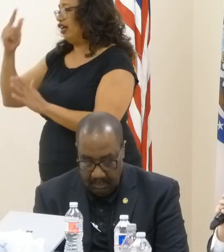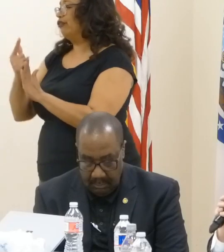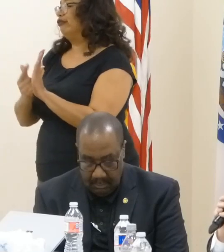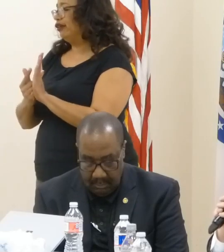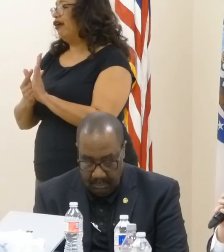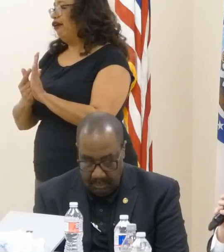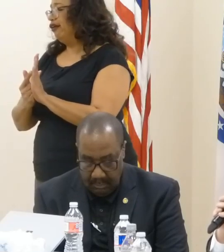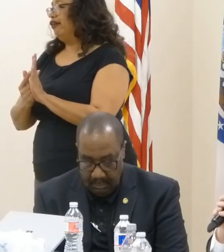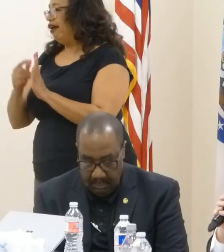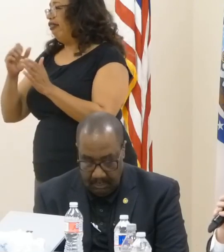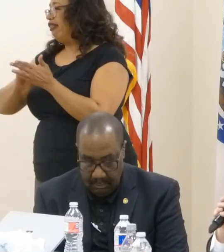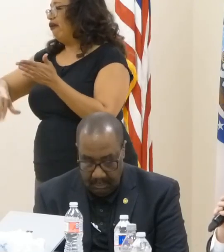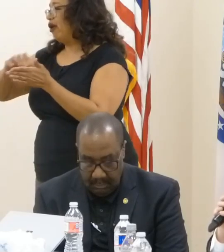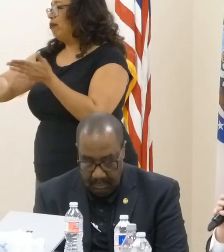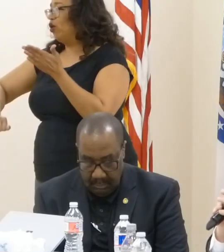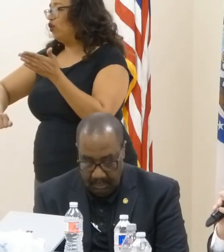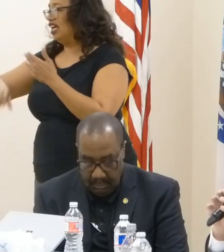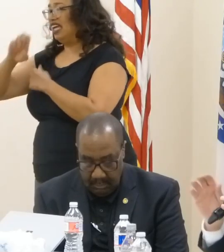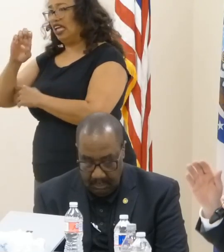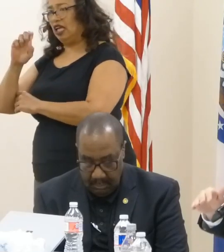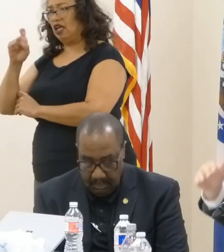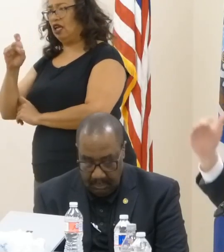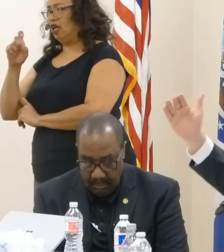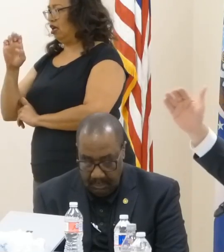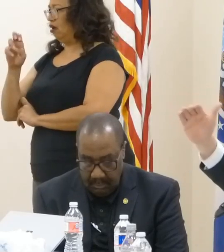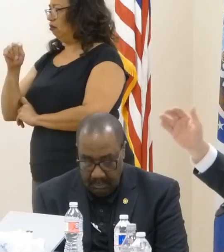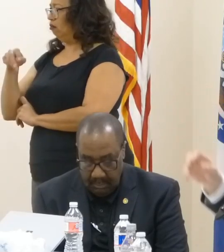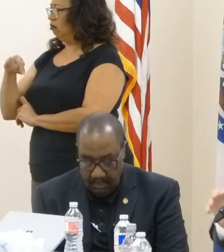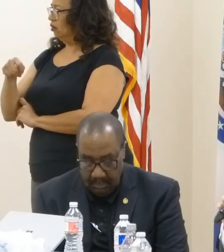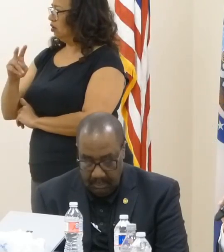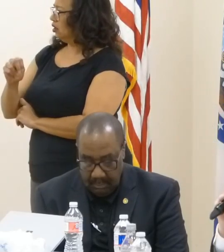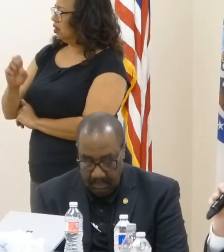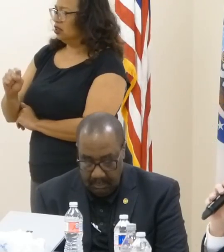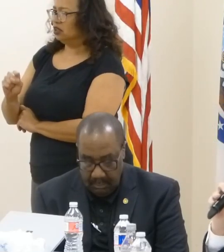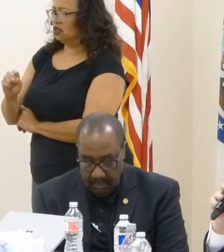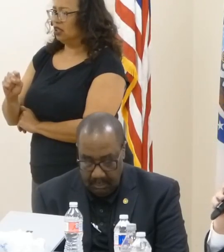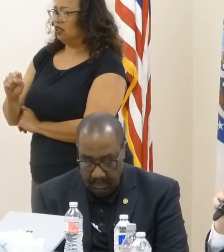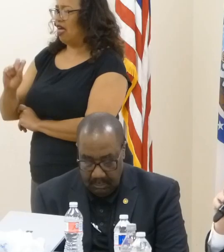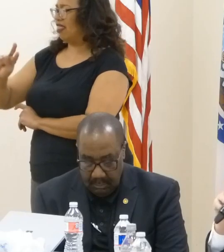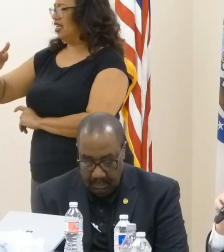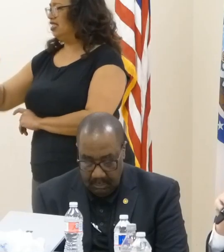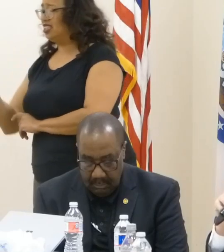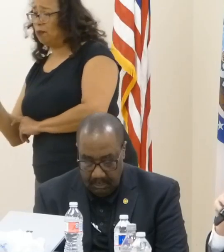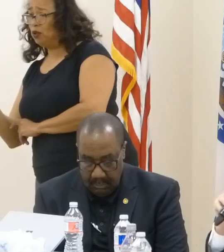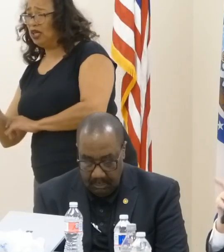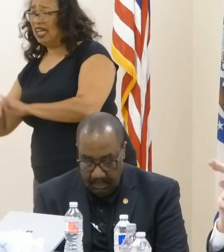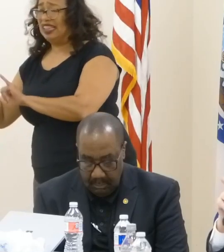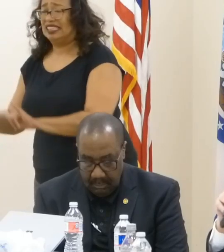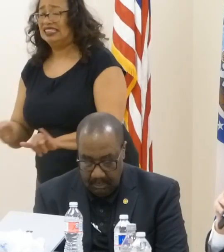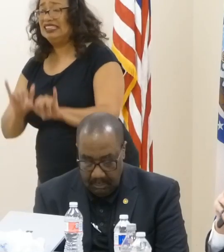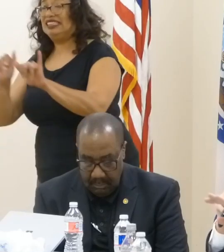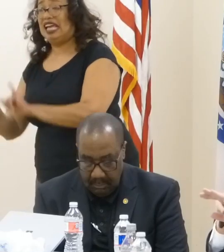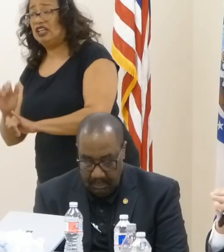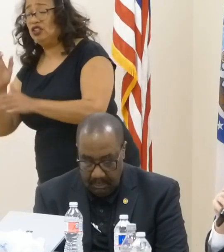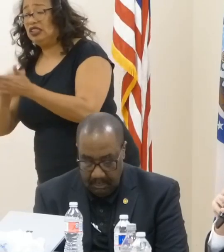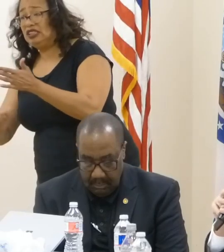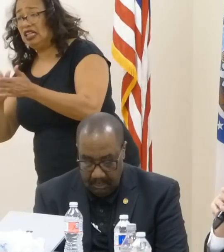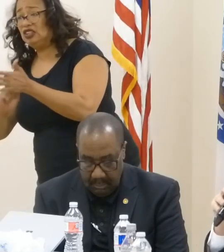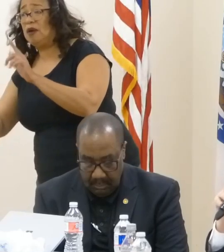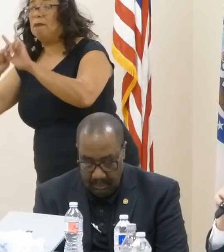fact that they removed exemptions from federal law. They doubled the standard deduction, but they removed individual exemptions to balance that